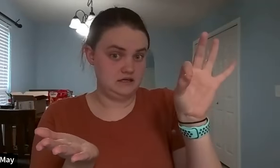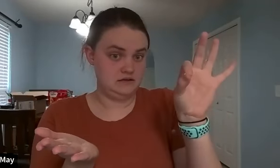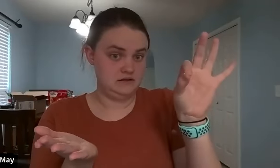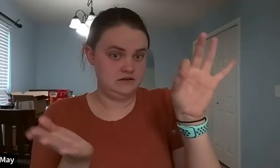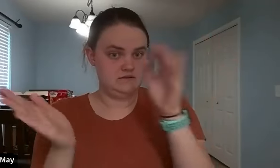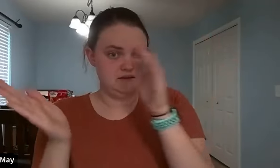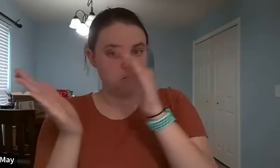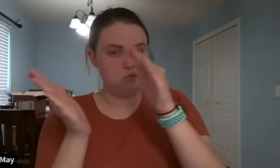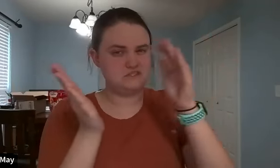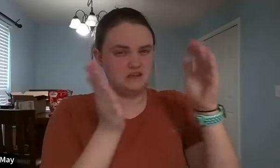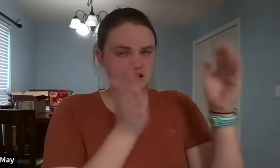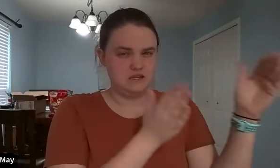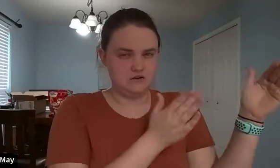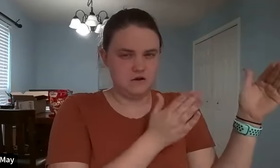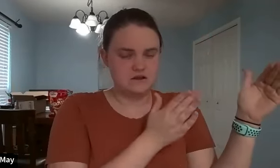123,456,789. Like I'm almost sliding across.